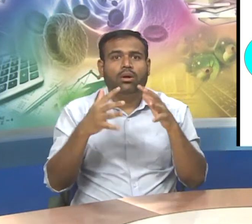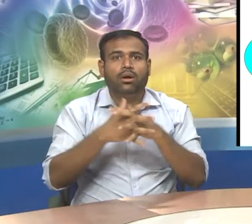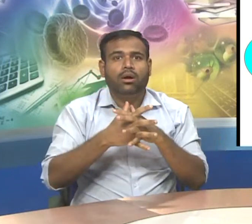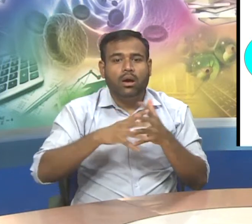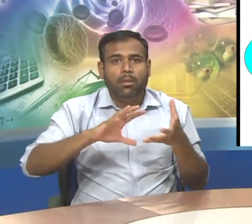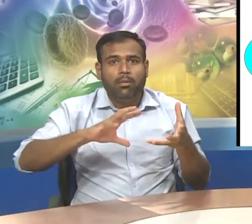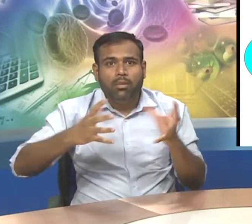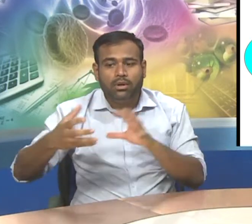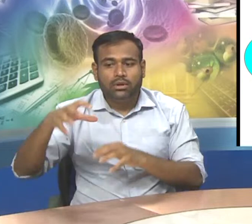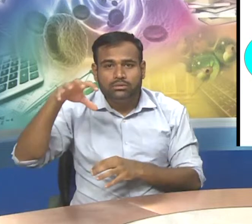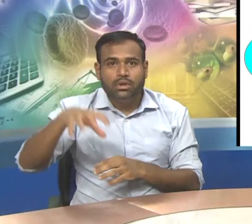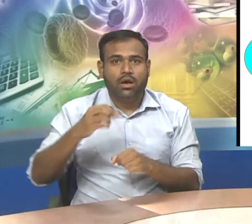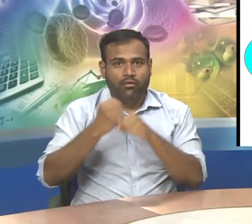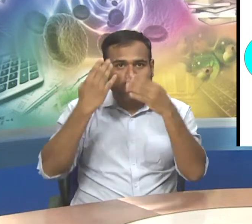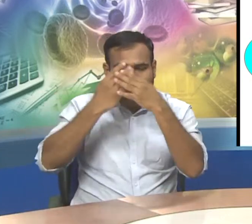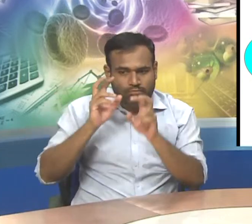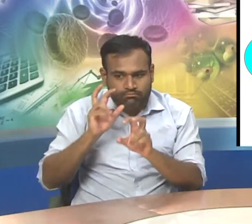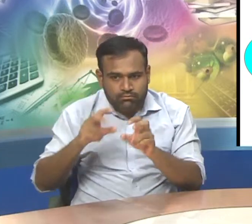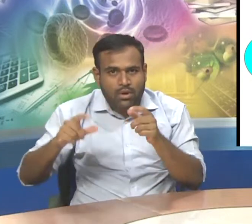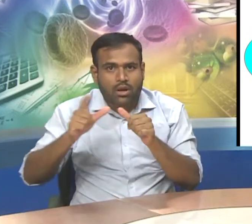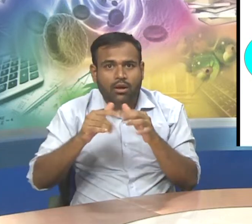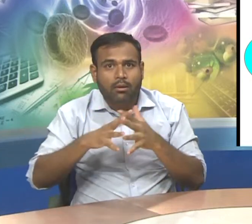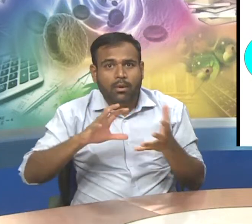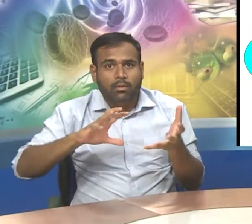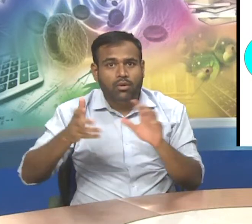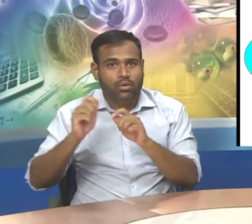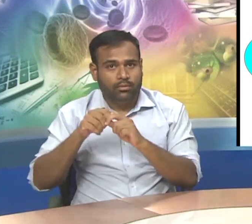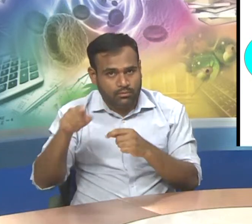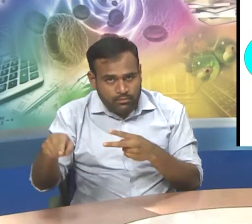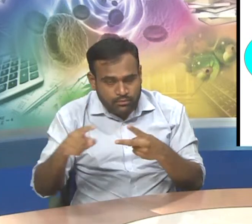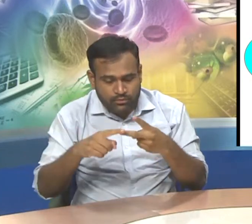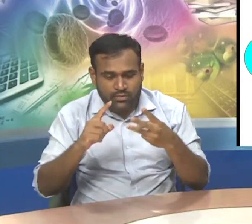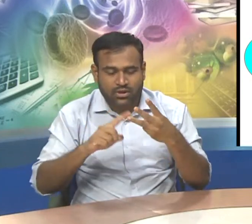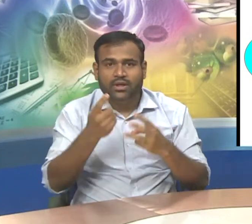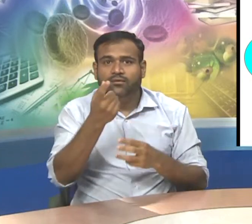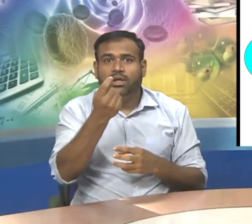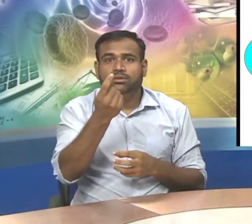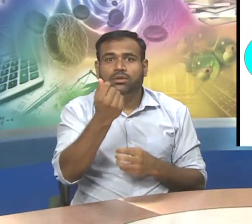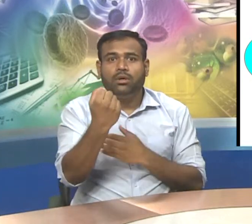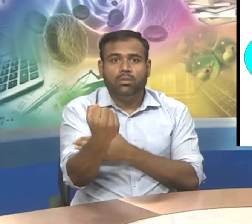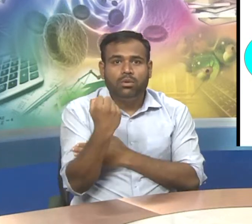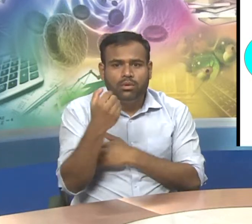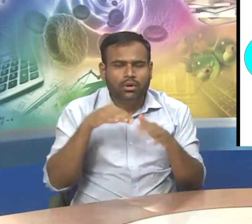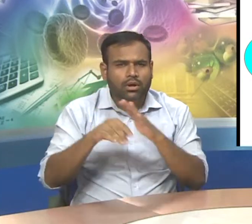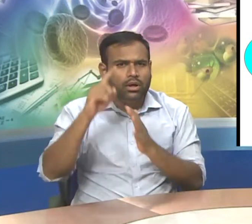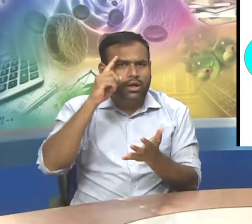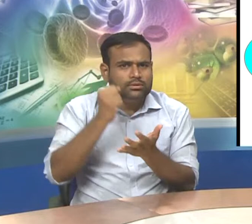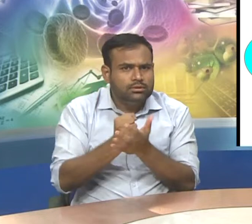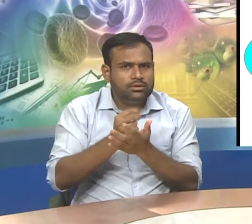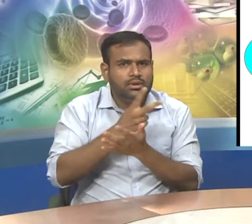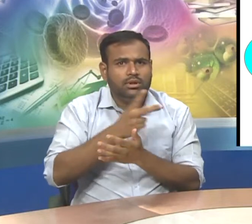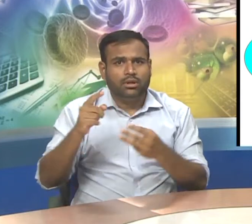point explains about the executive powers, then number 2 talks about the legislative power,